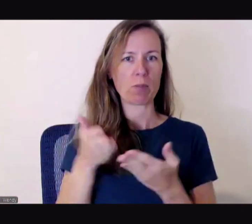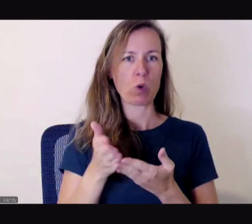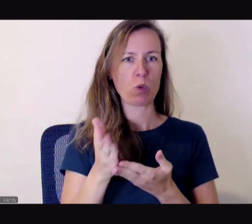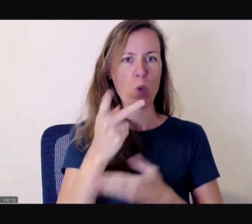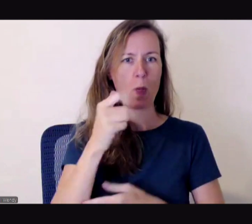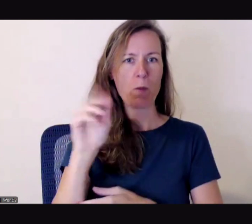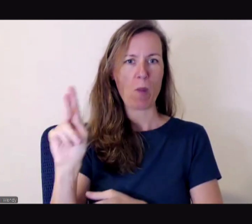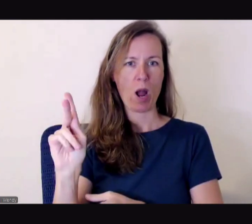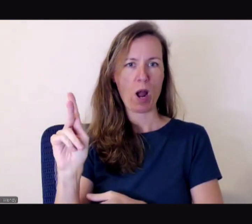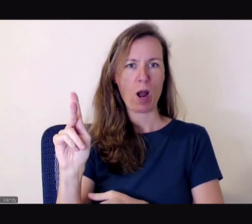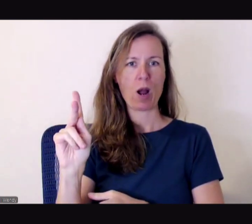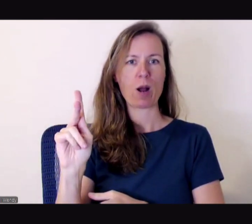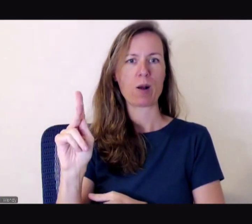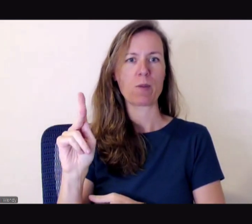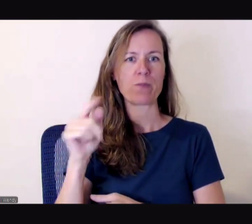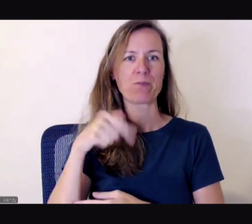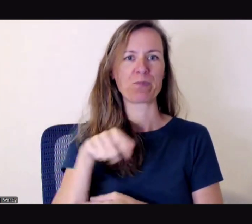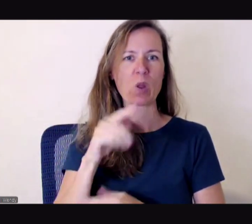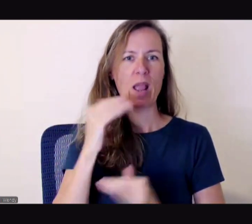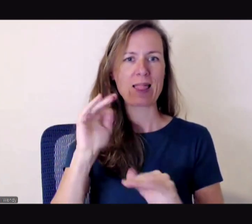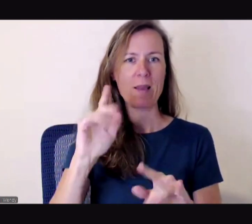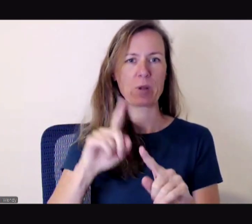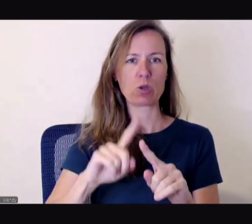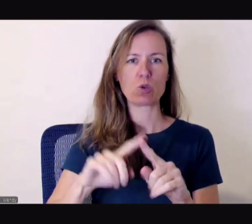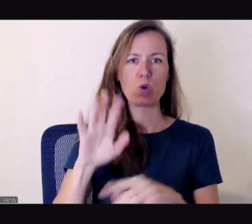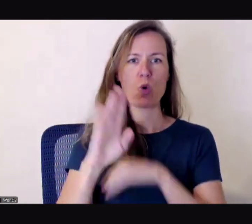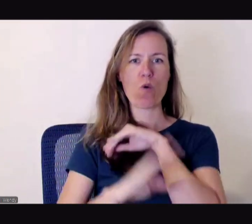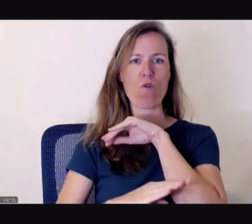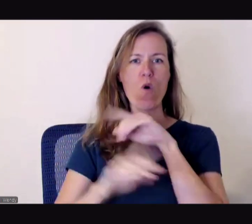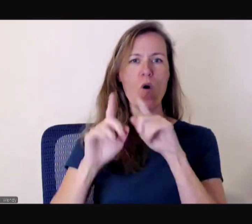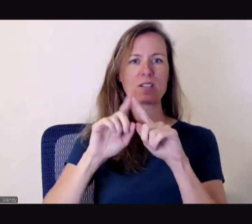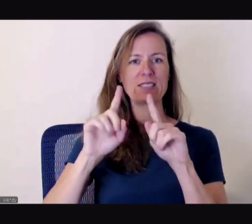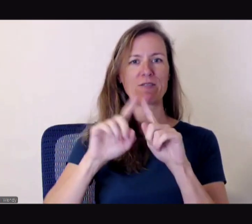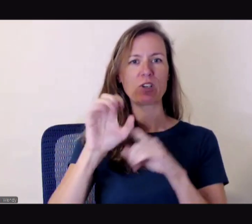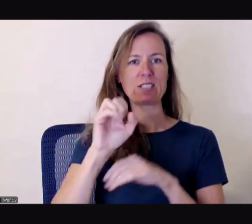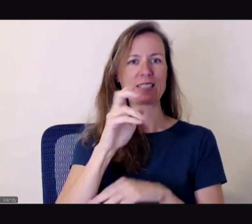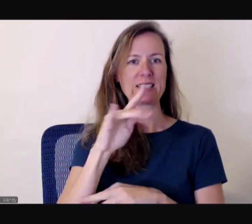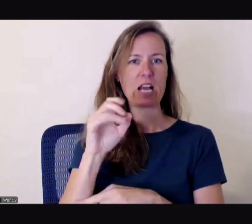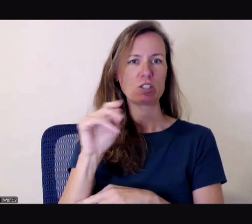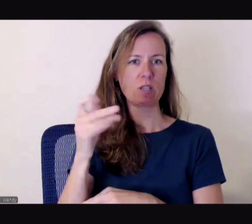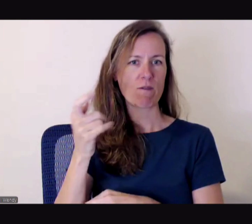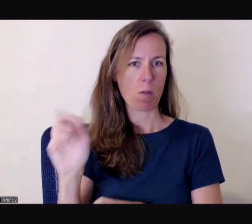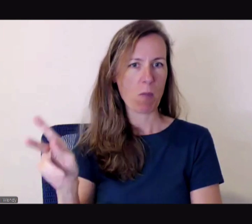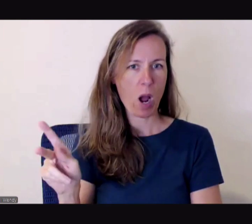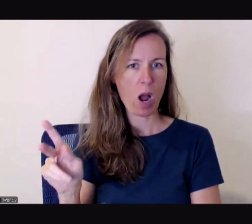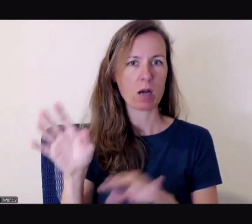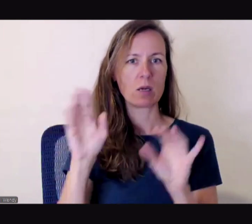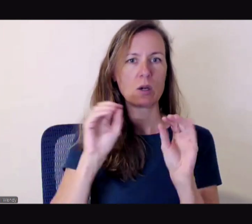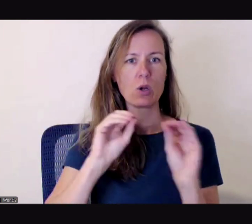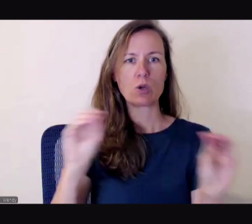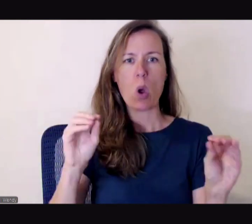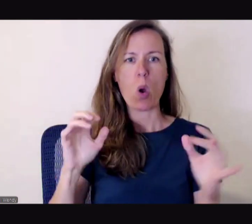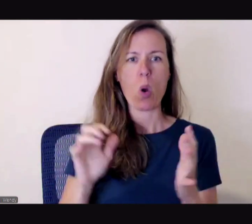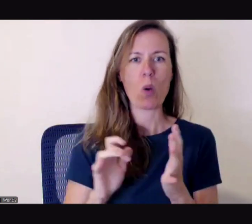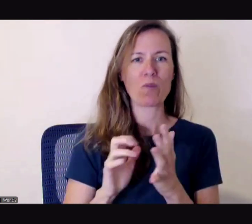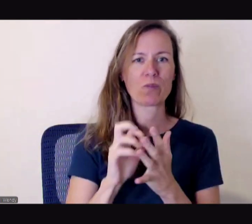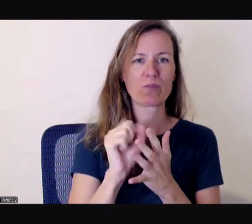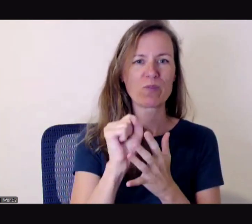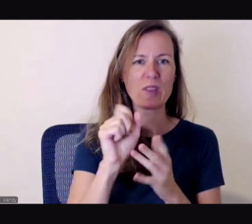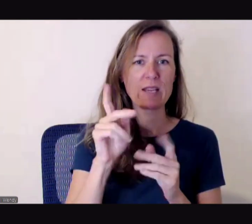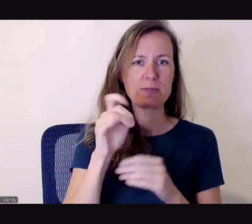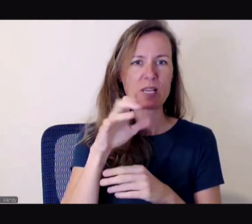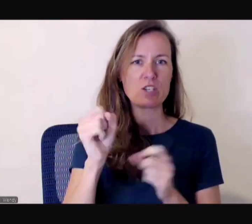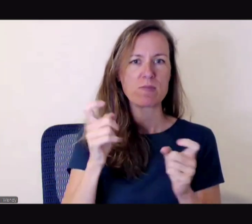needed herbicide will be applied directly to the invasive plants, not sprayed in the air. This will be a